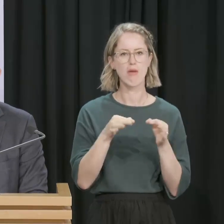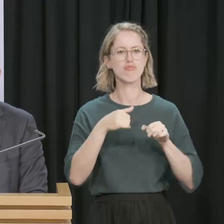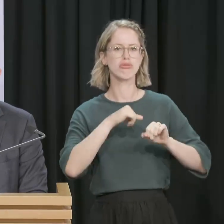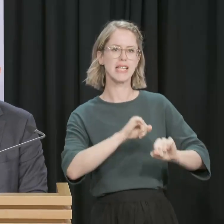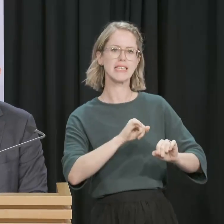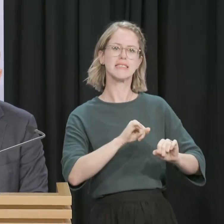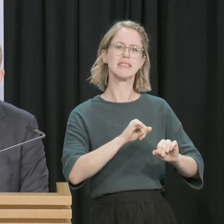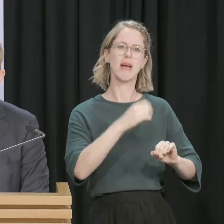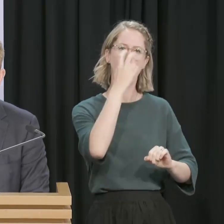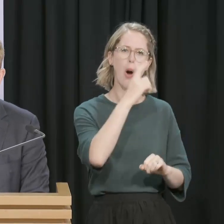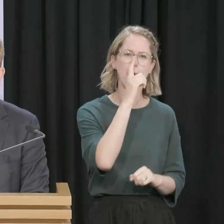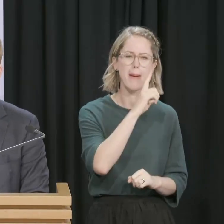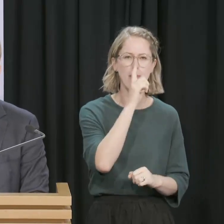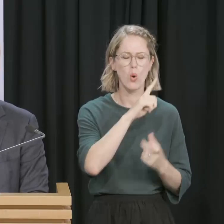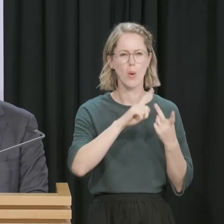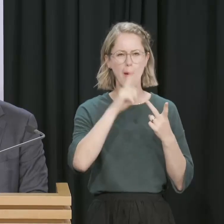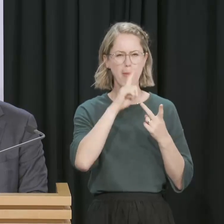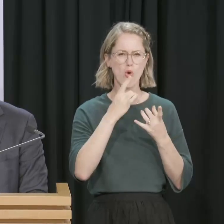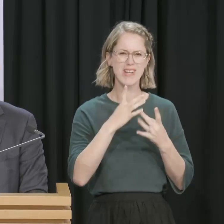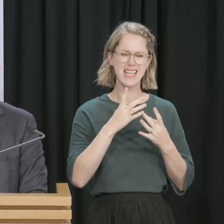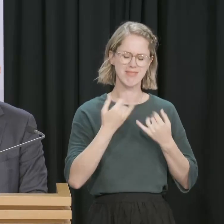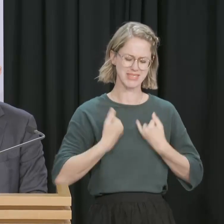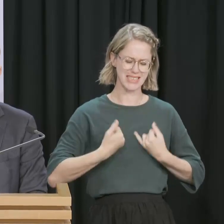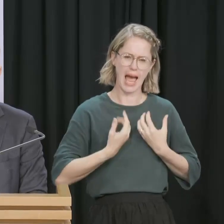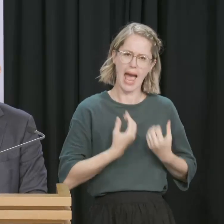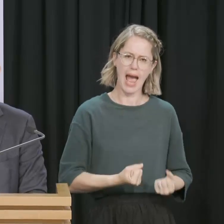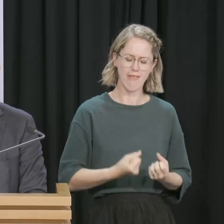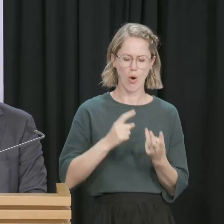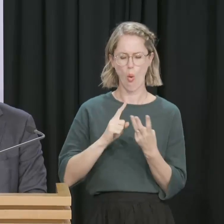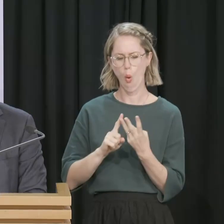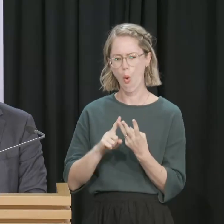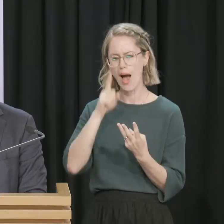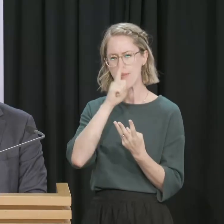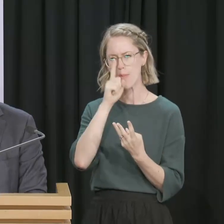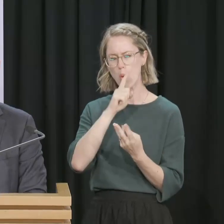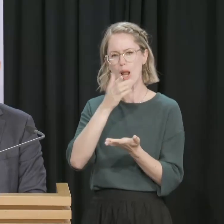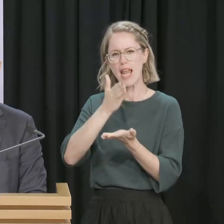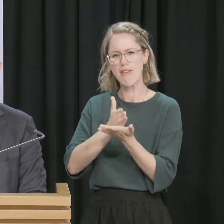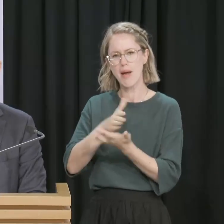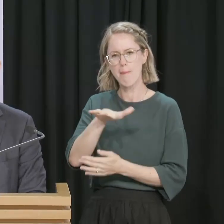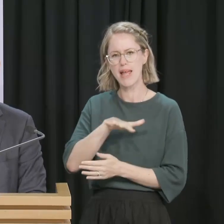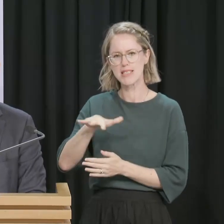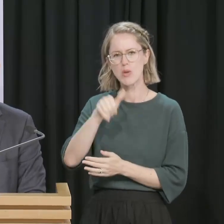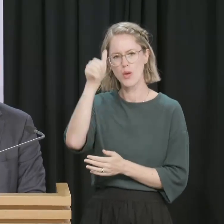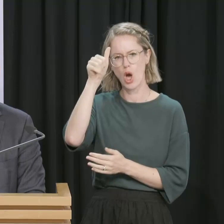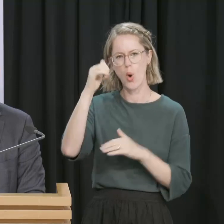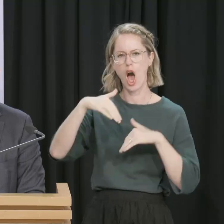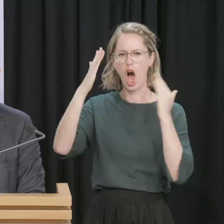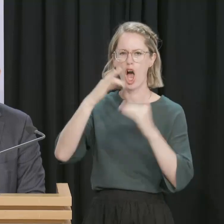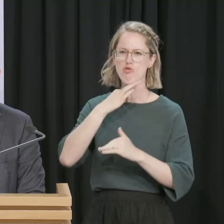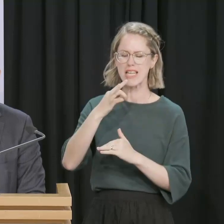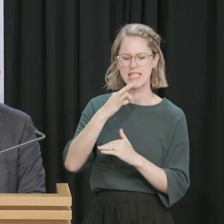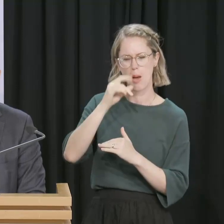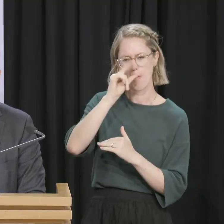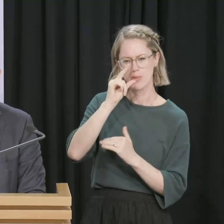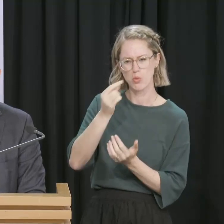our elders, those with underlying health conditions, and those who live in locations where we know outbreaks have